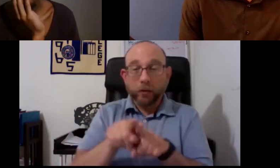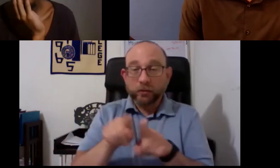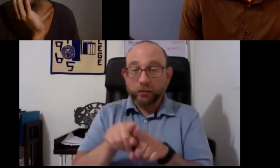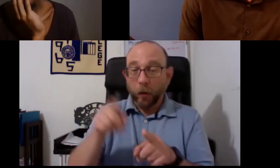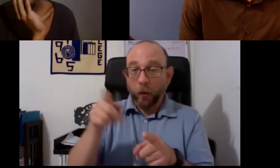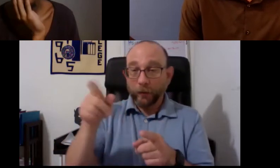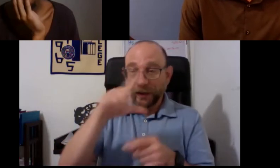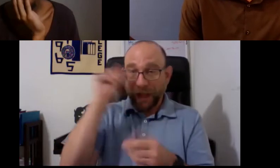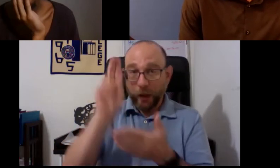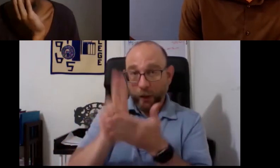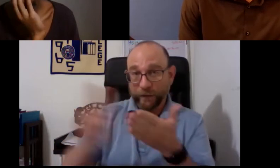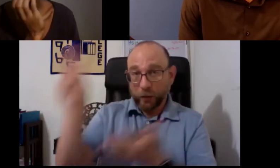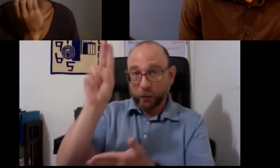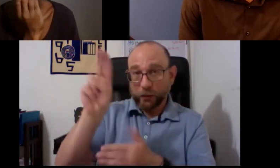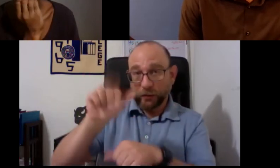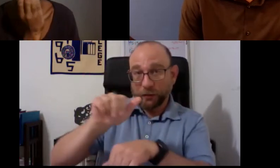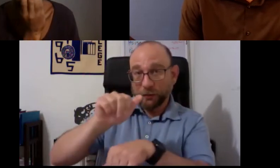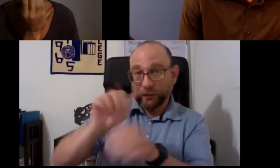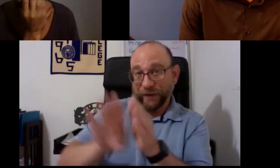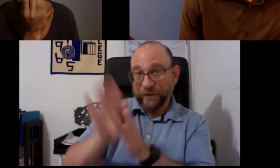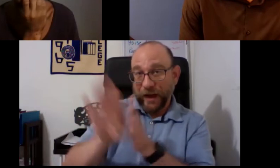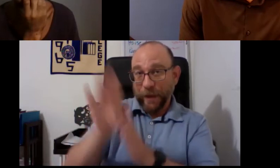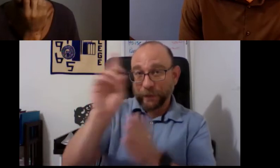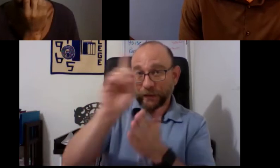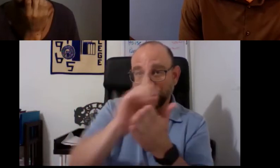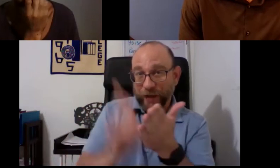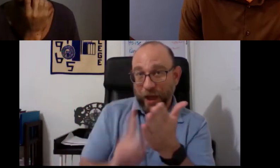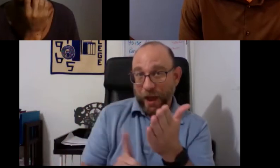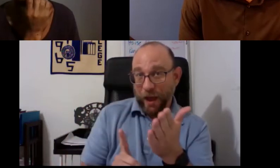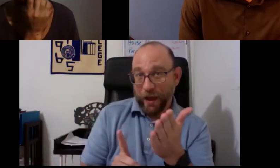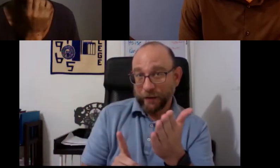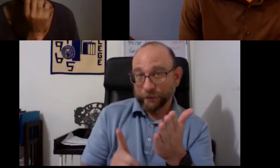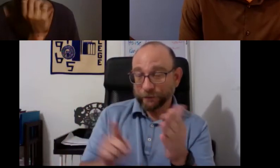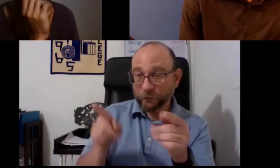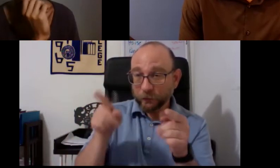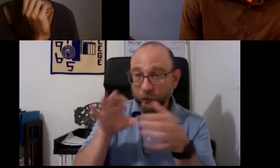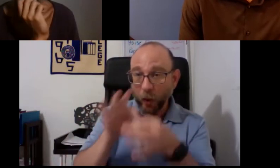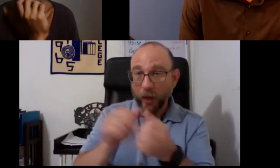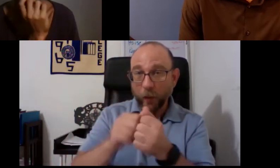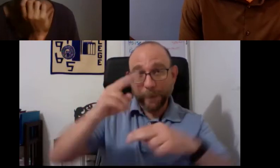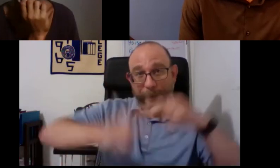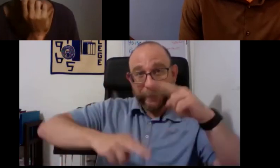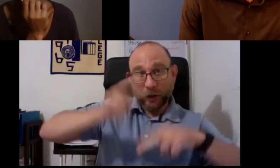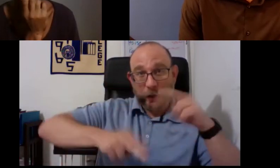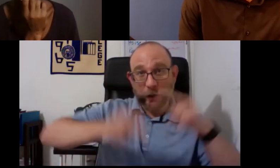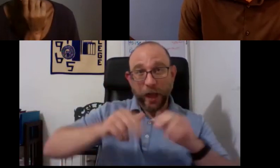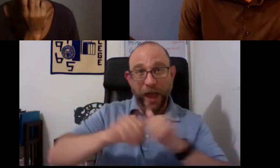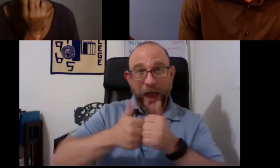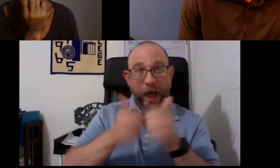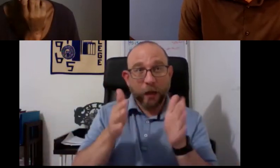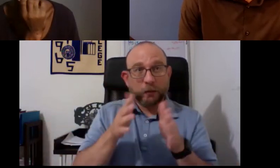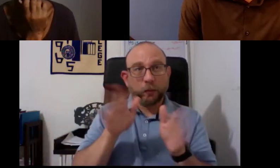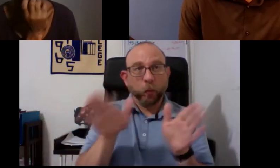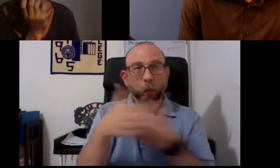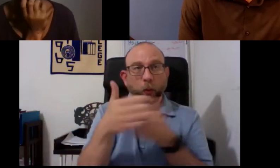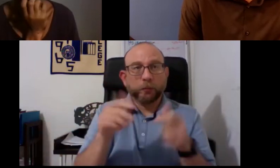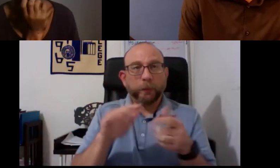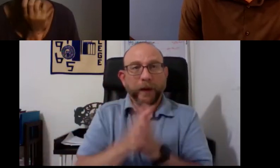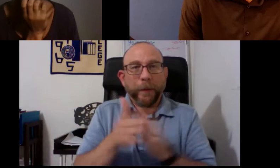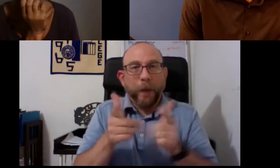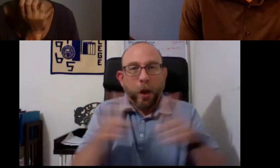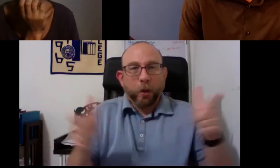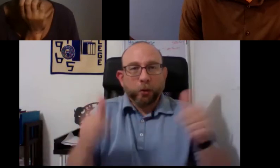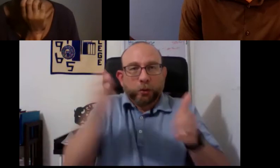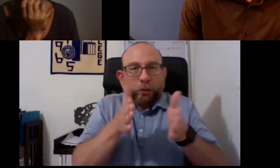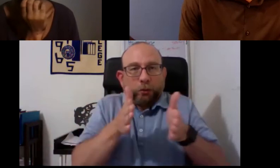deafblind community. So when you look at Gallaudet University as well, and you look at that type of universal